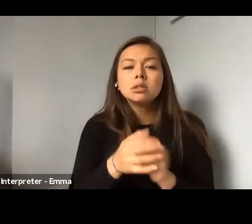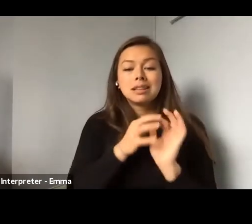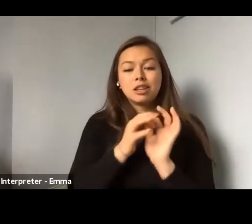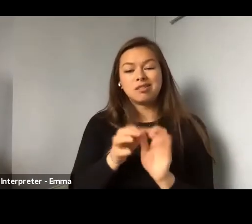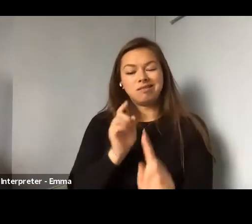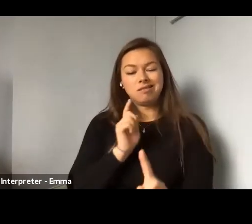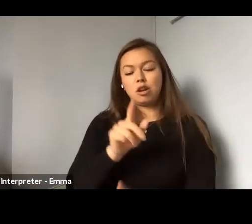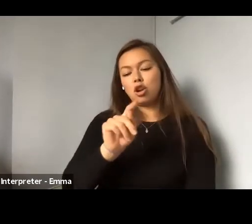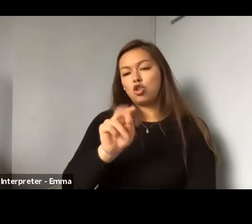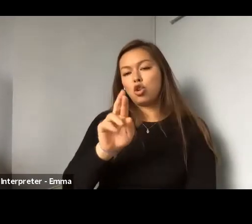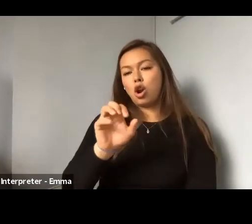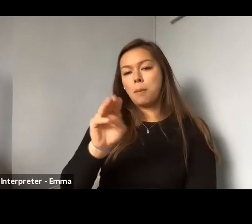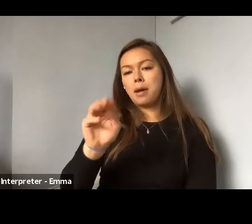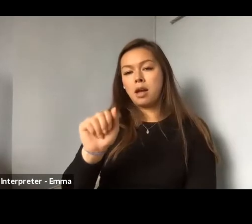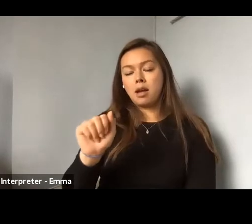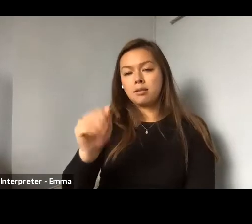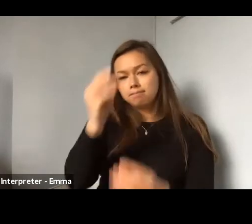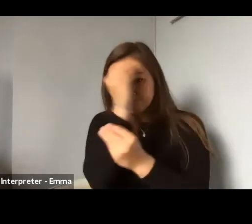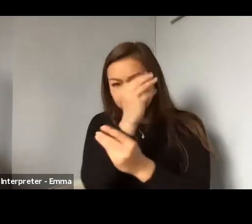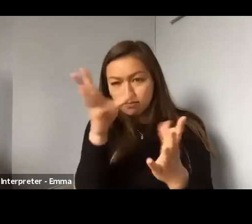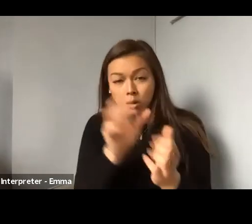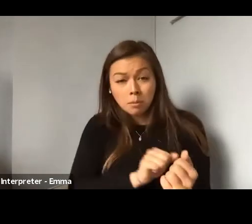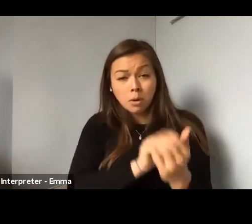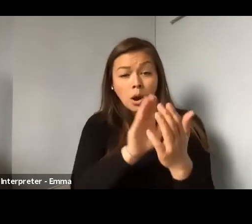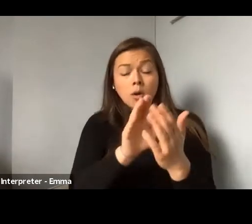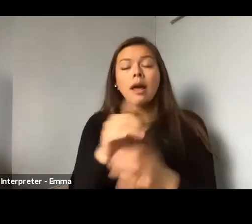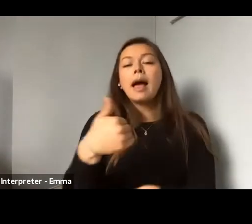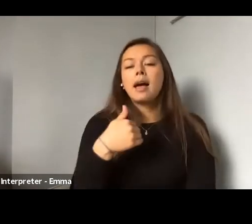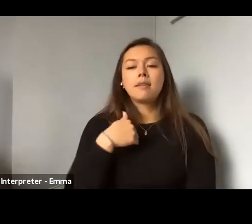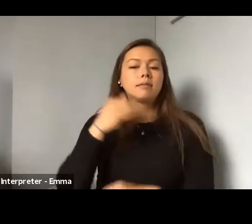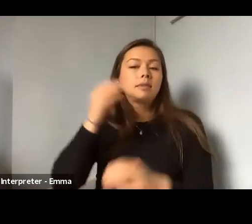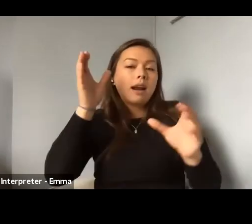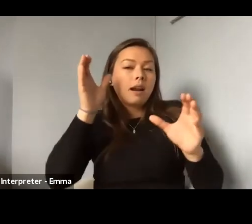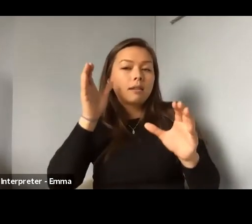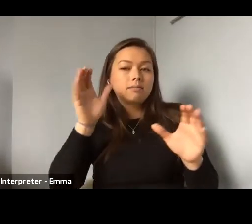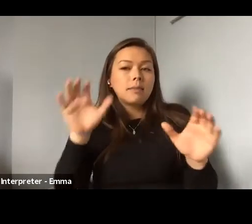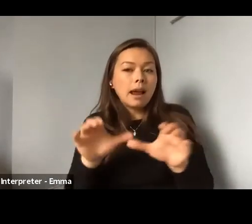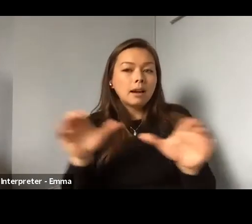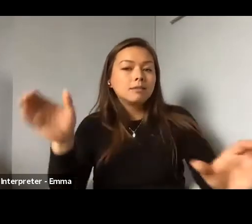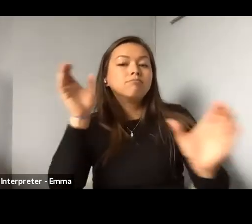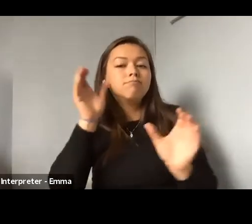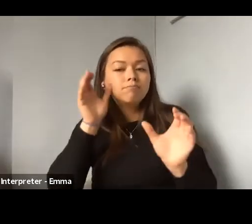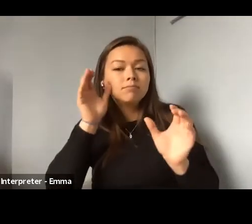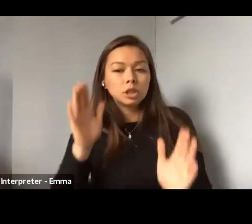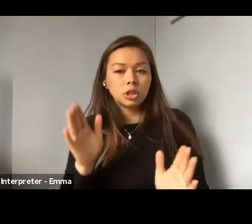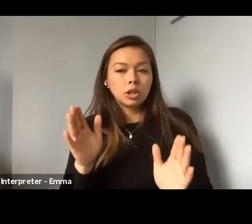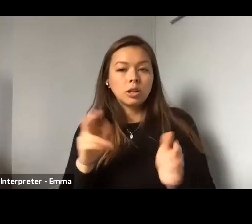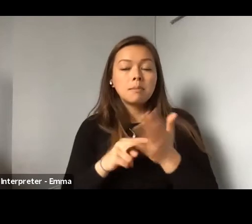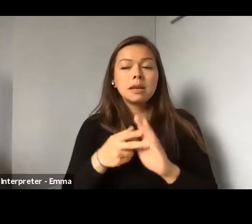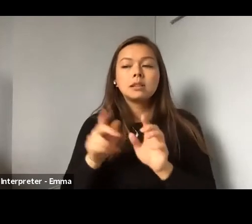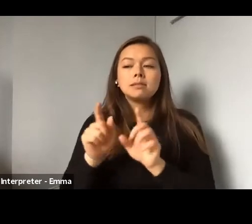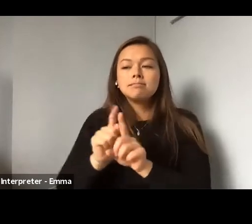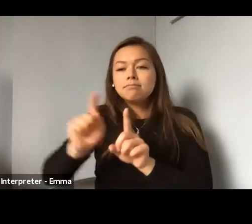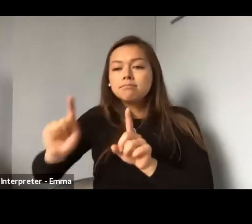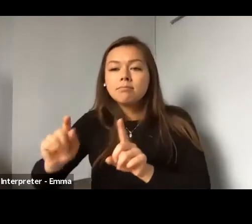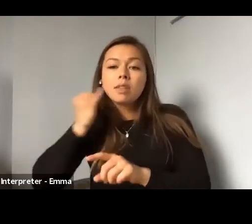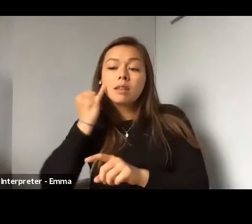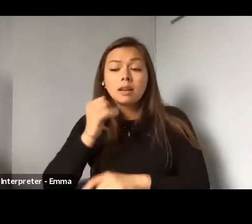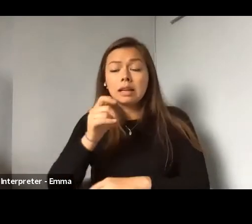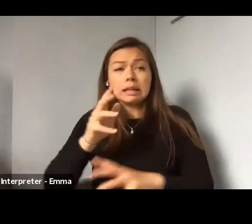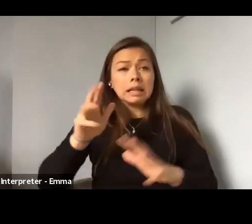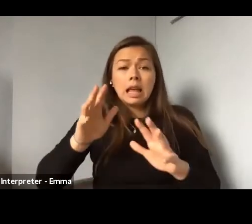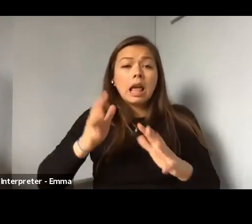just a click away and a tech hackathon help desk if there was any tech issues. We brought in experts, as